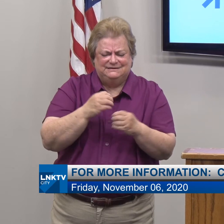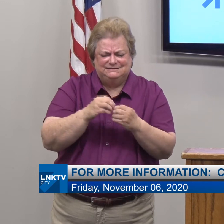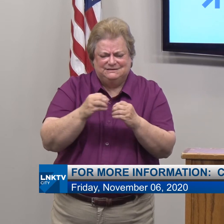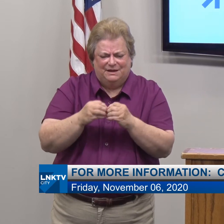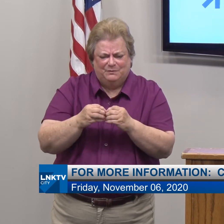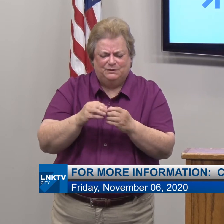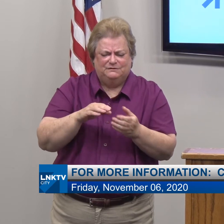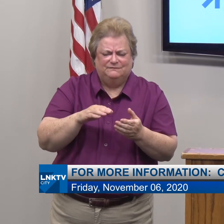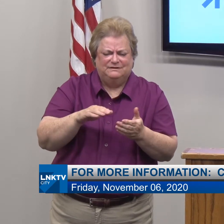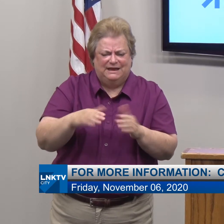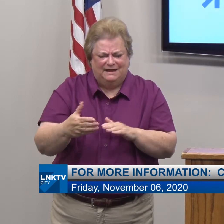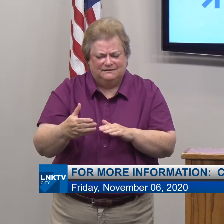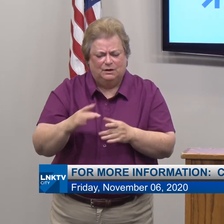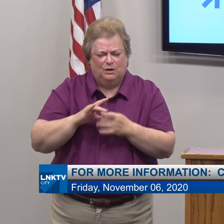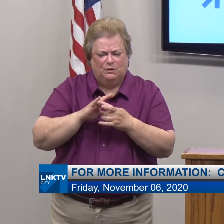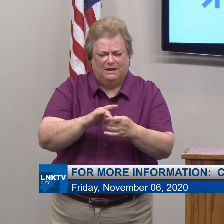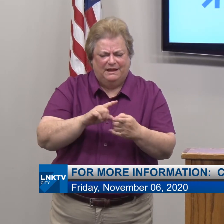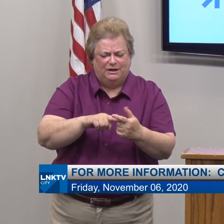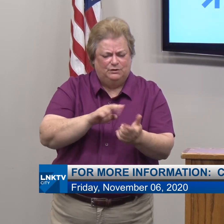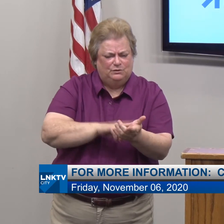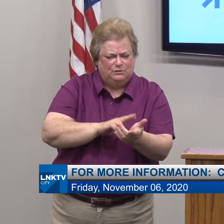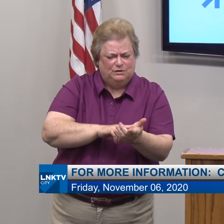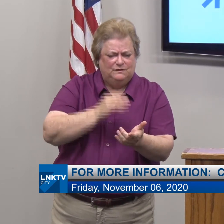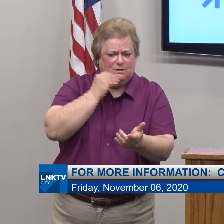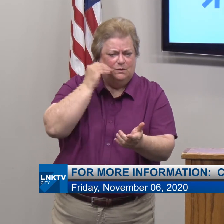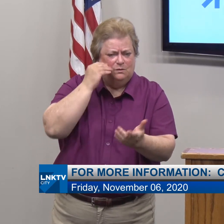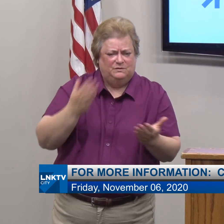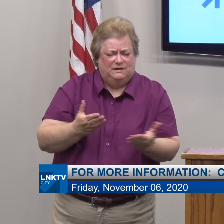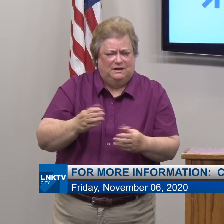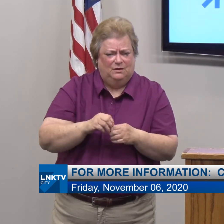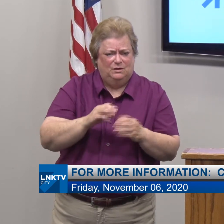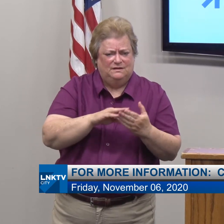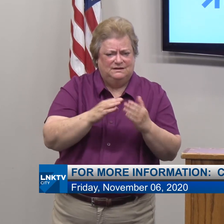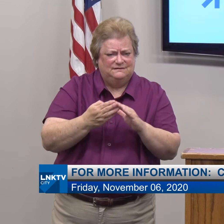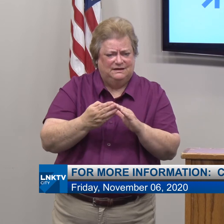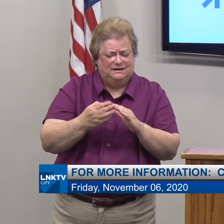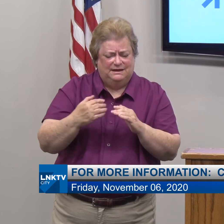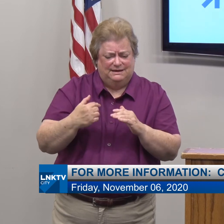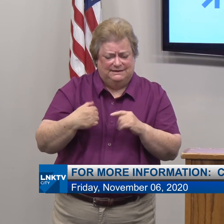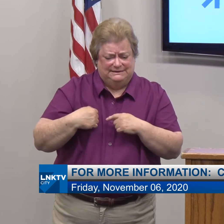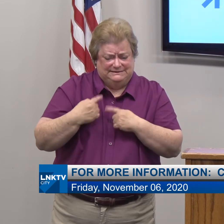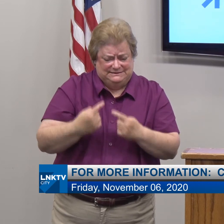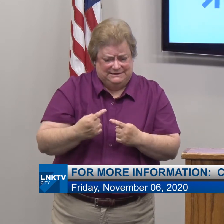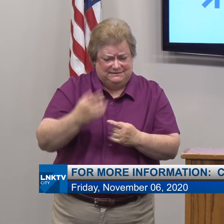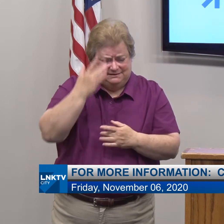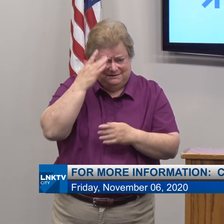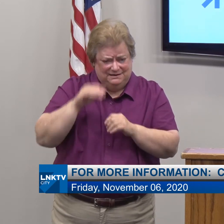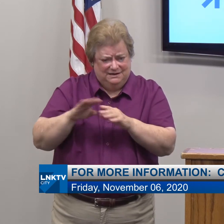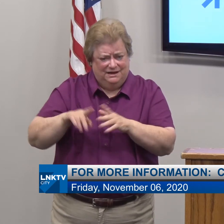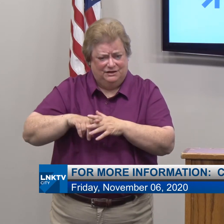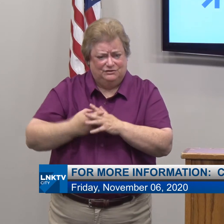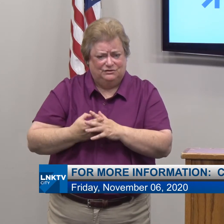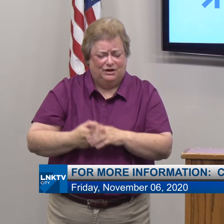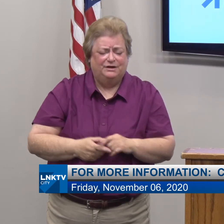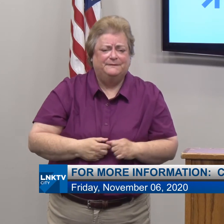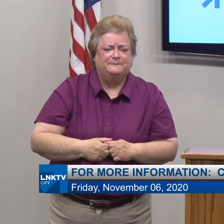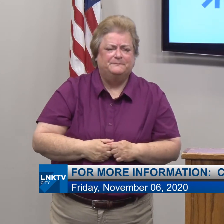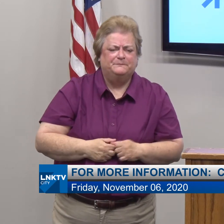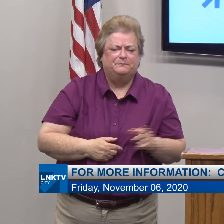deaths related to nursing homes here in the city since the pandemic started? You know, Matt, I